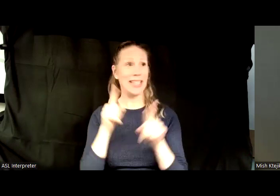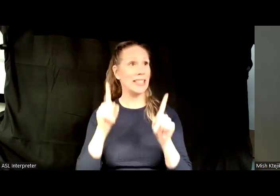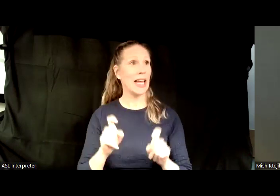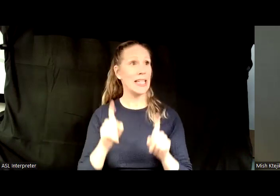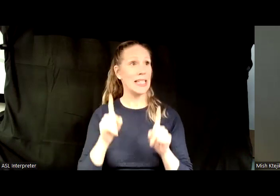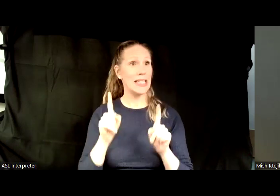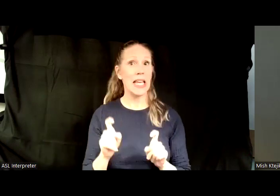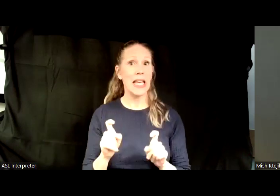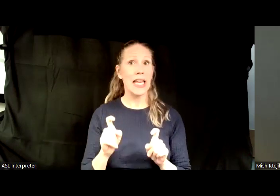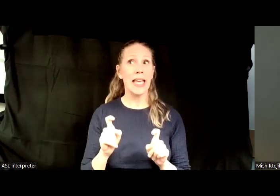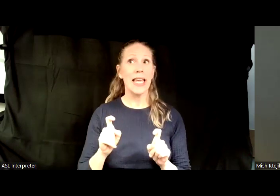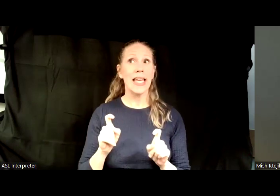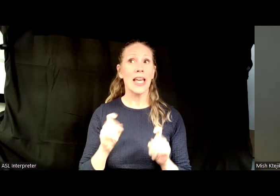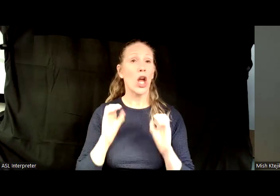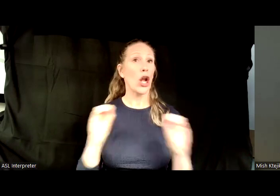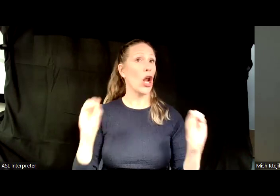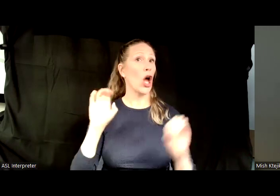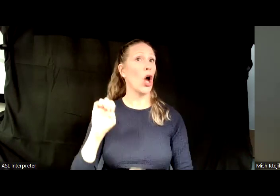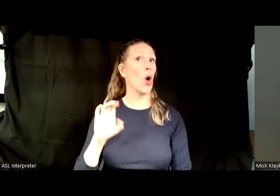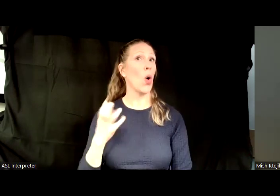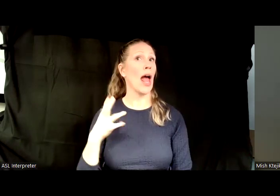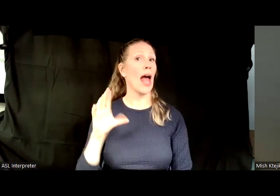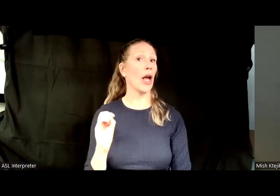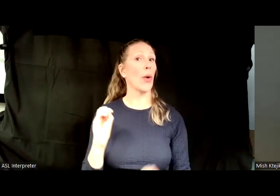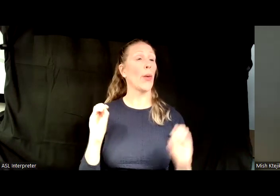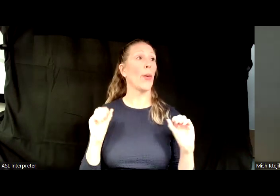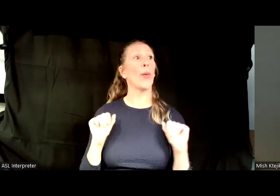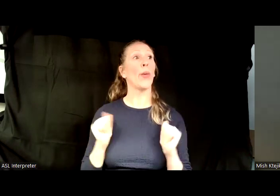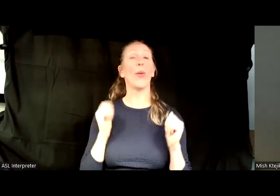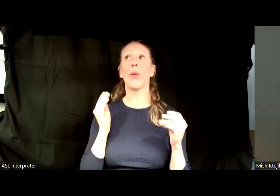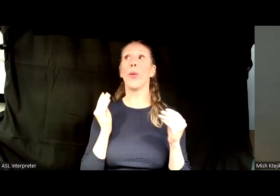Testing. Oh, there's no echo. Beautiful.